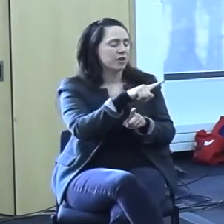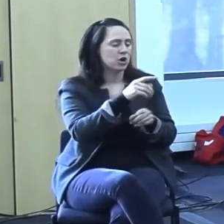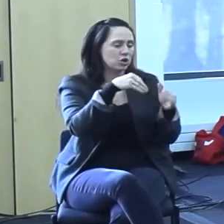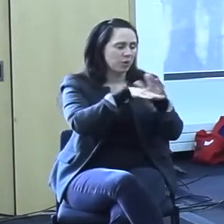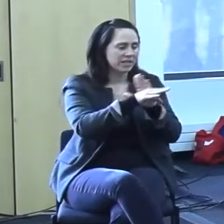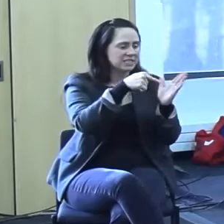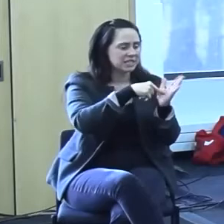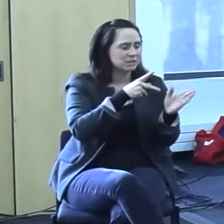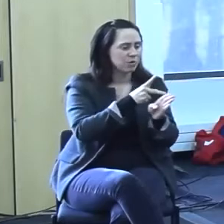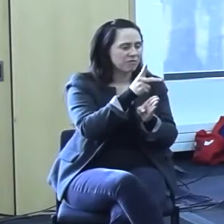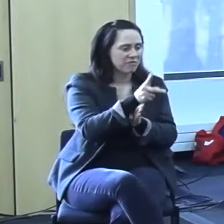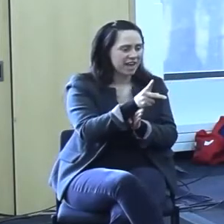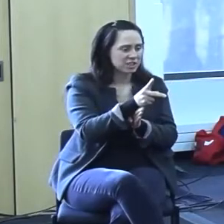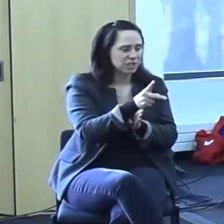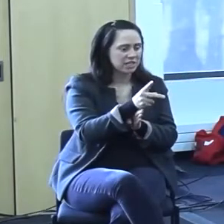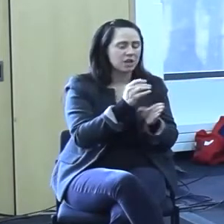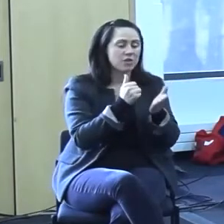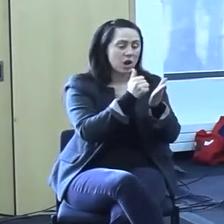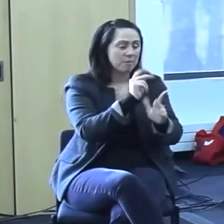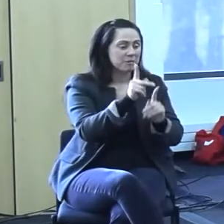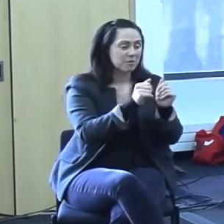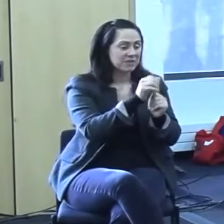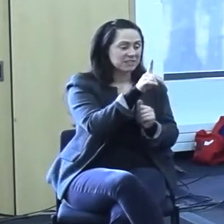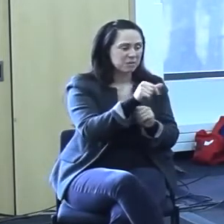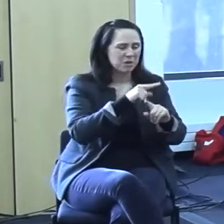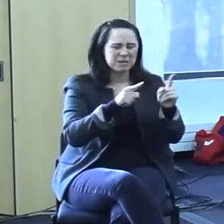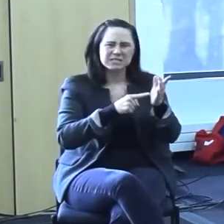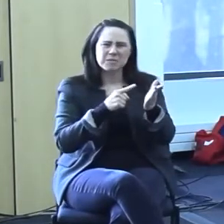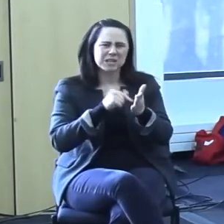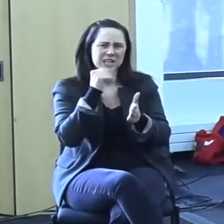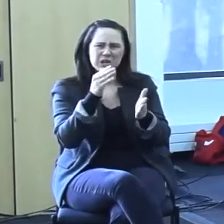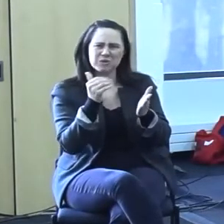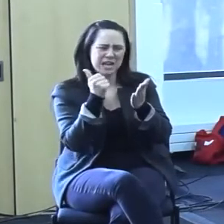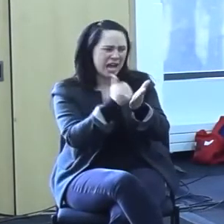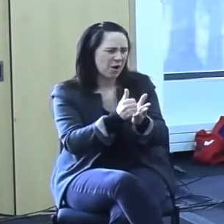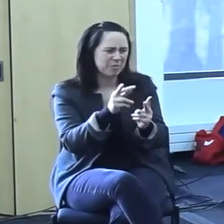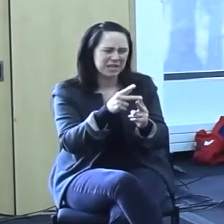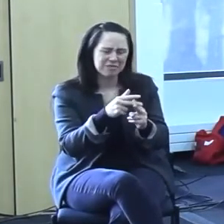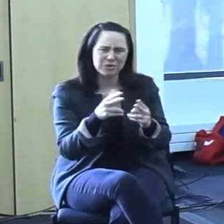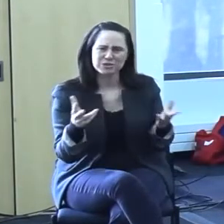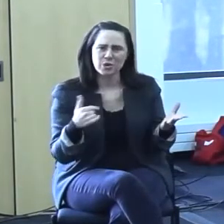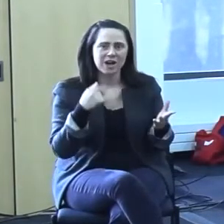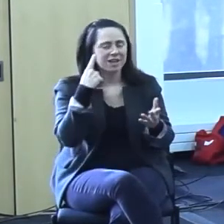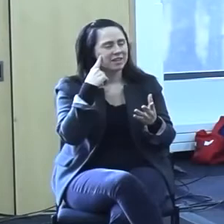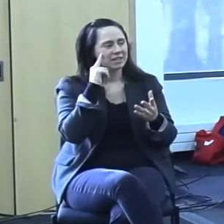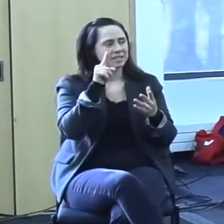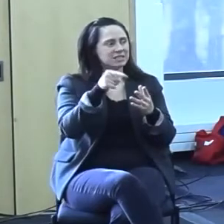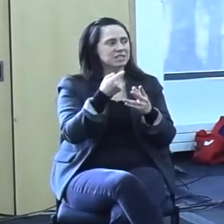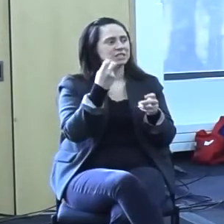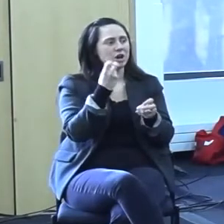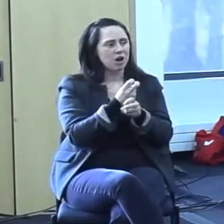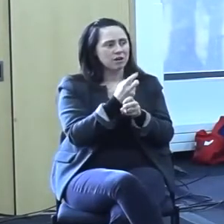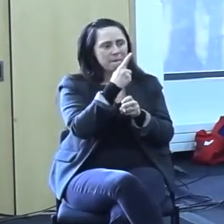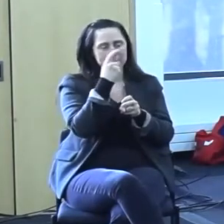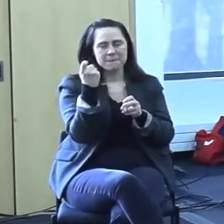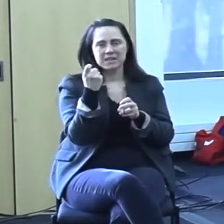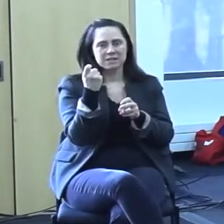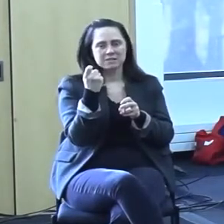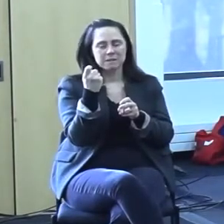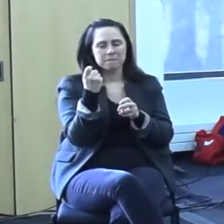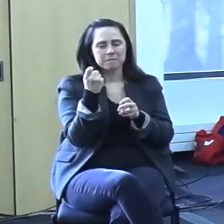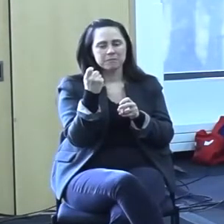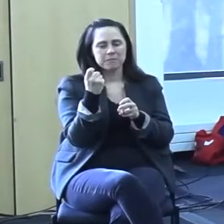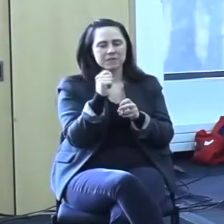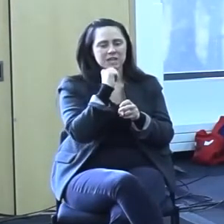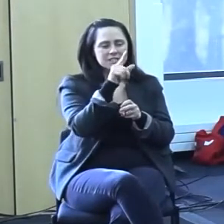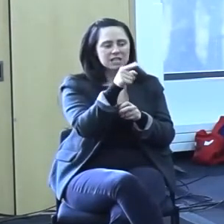this profession where they're helping people with disabilities, but sometimes they don't even help either. So I think it's just hard because